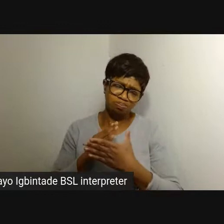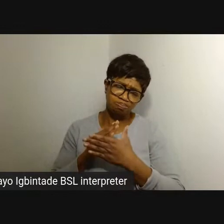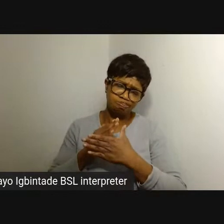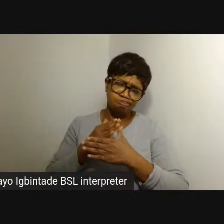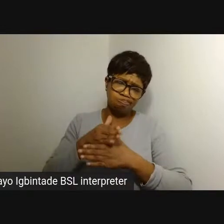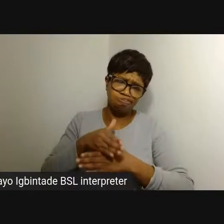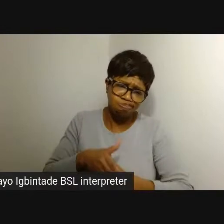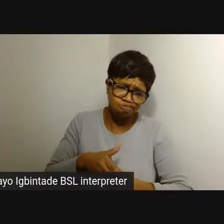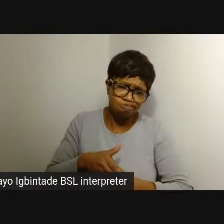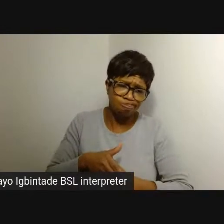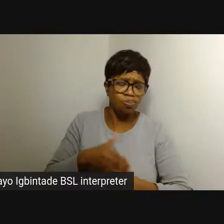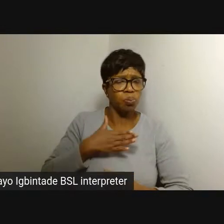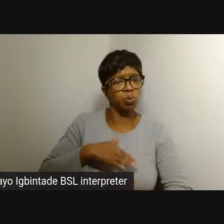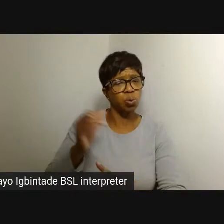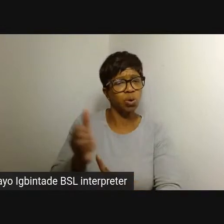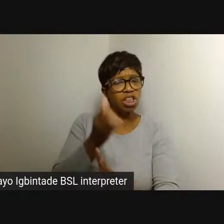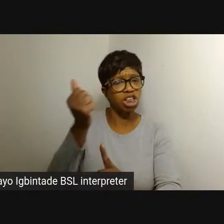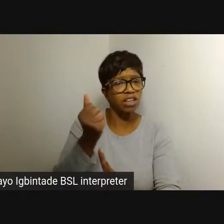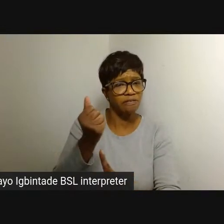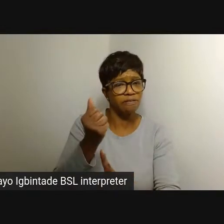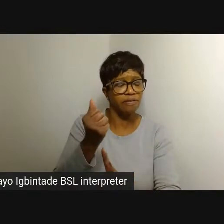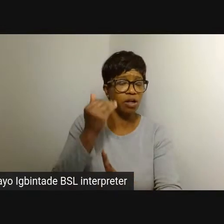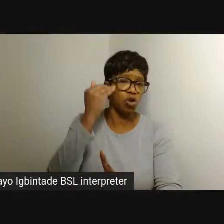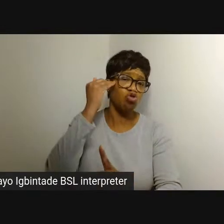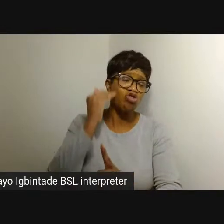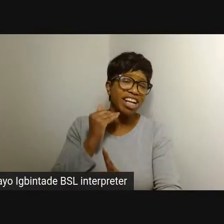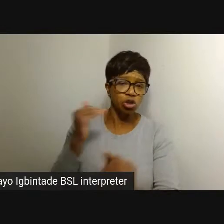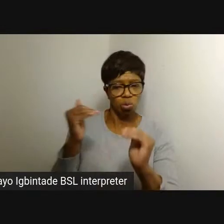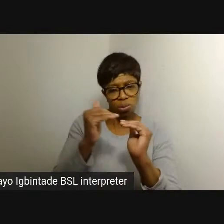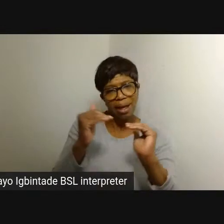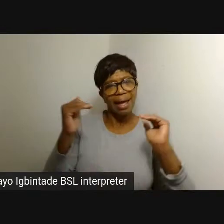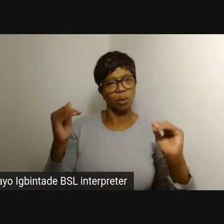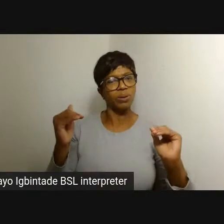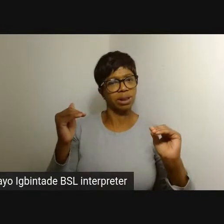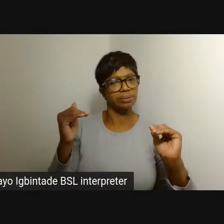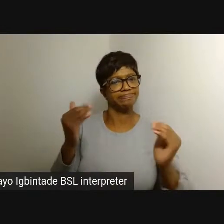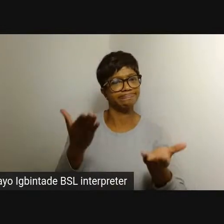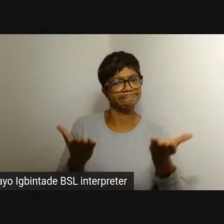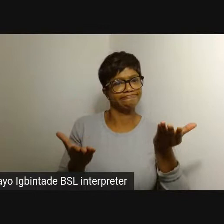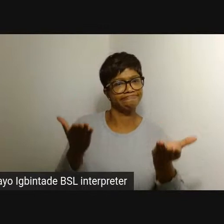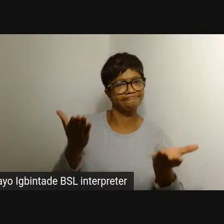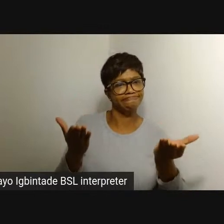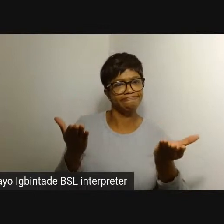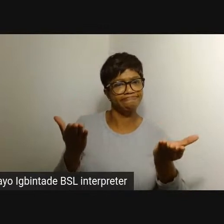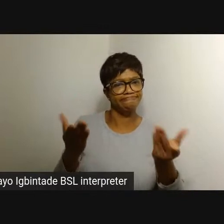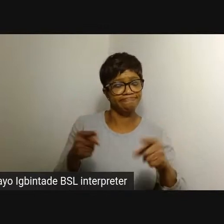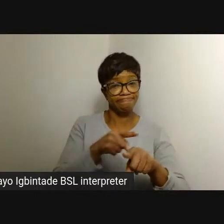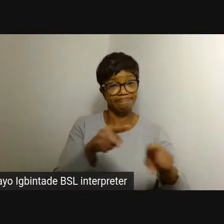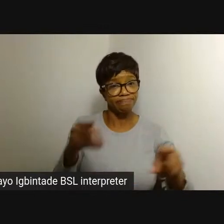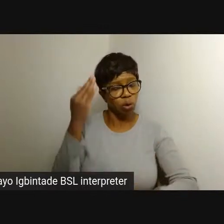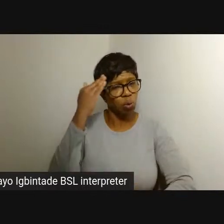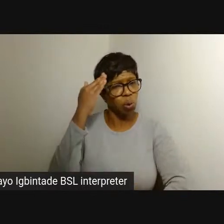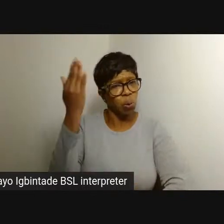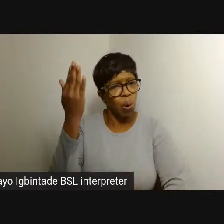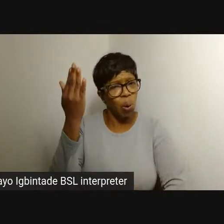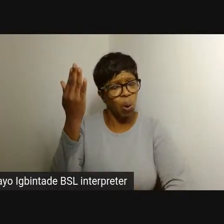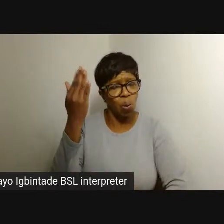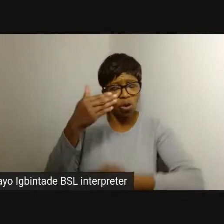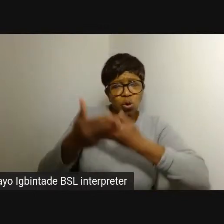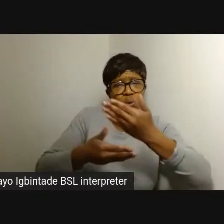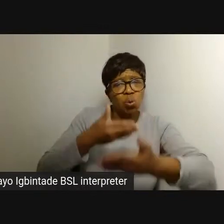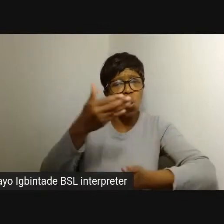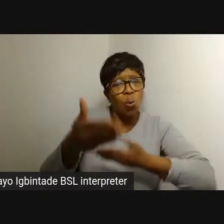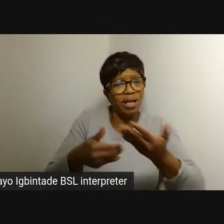harder to achieve racial equity. For those who are not aware of the story